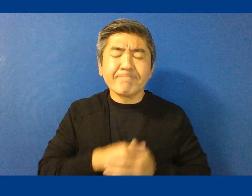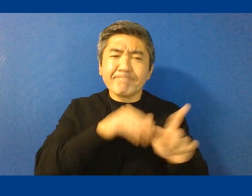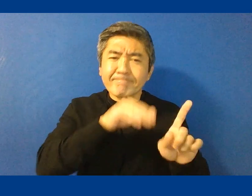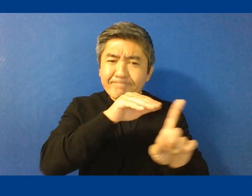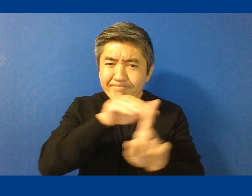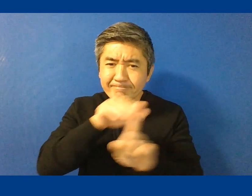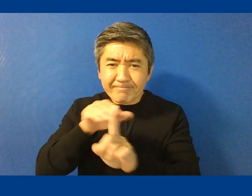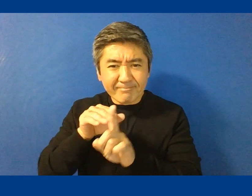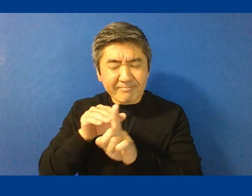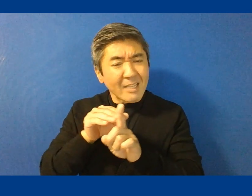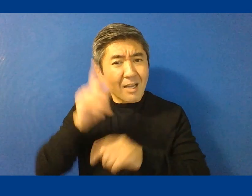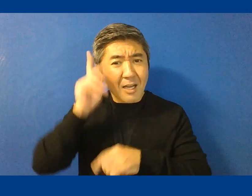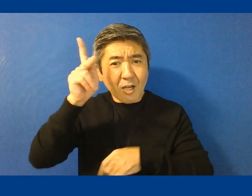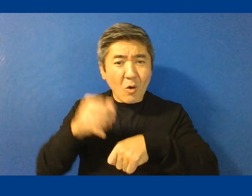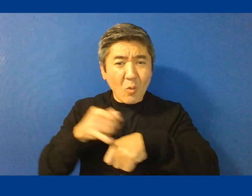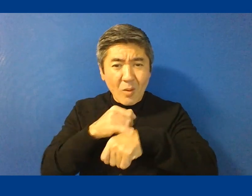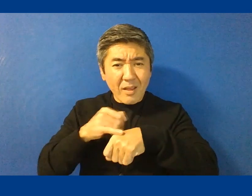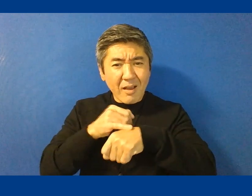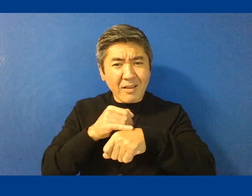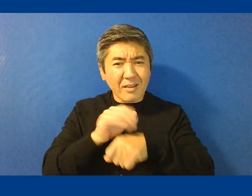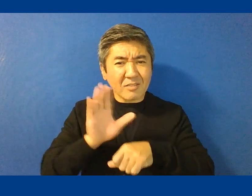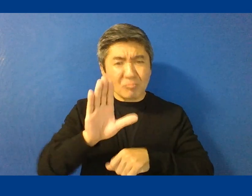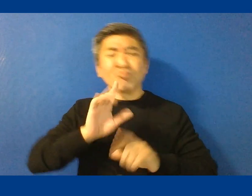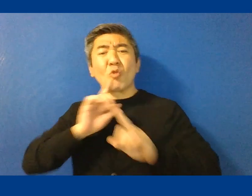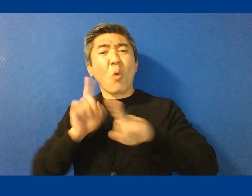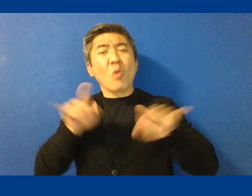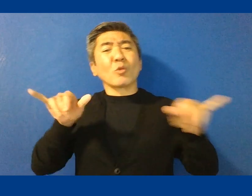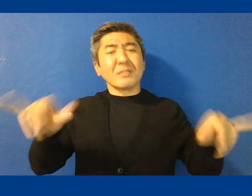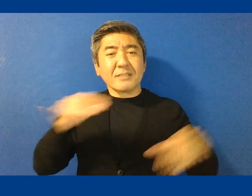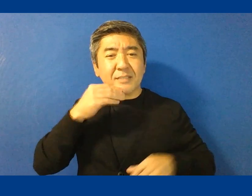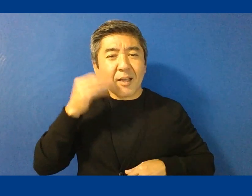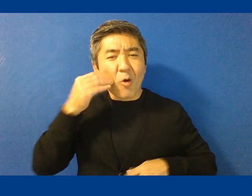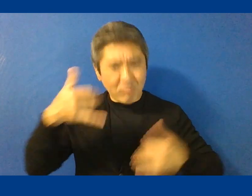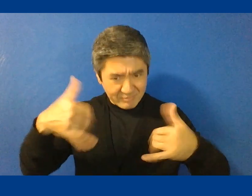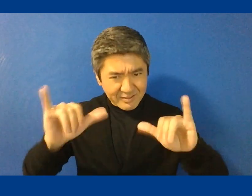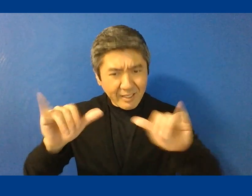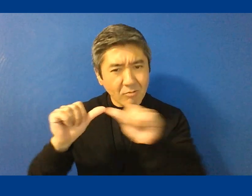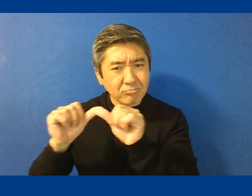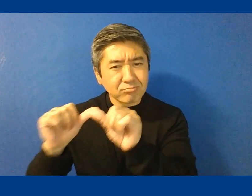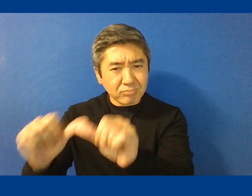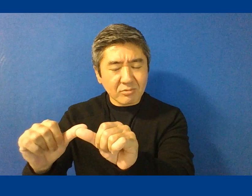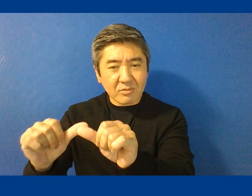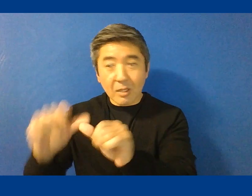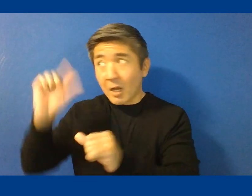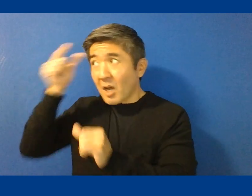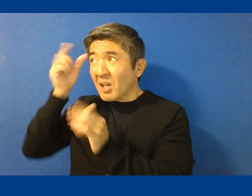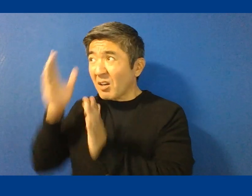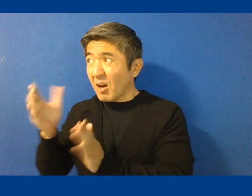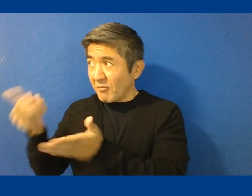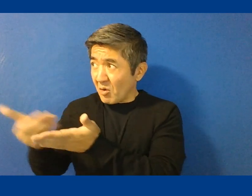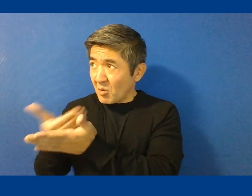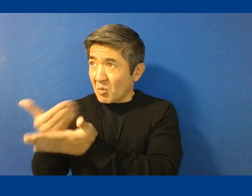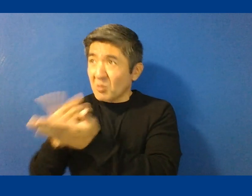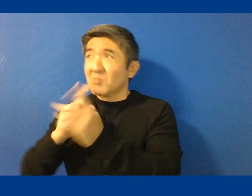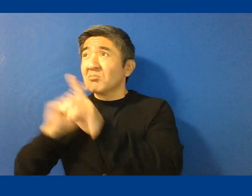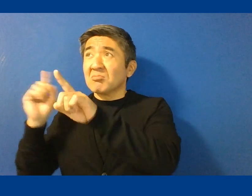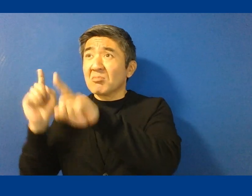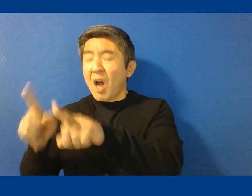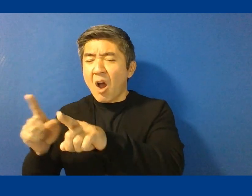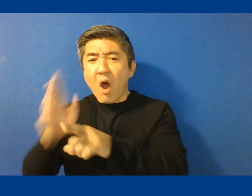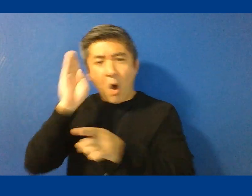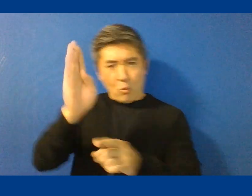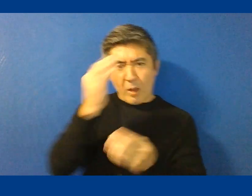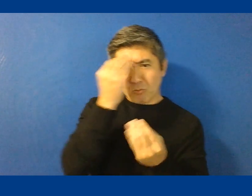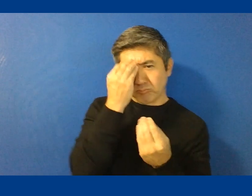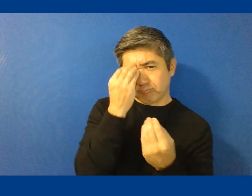the island-wide stay-at-home order remains in effect, we will also continue to keep you updated on the governor's periodic emergency